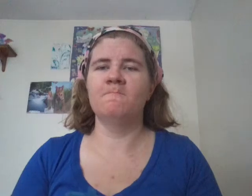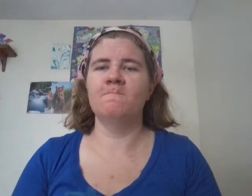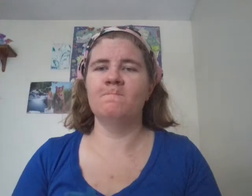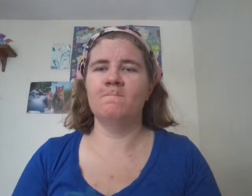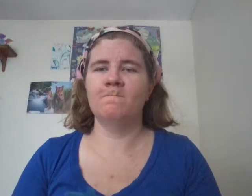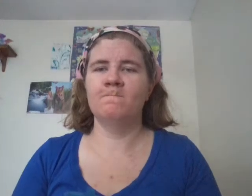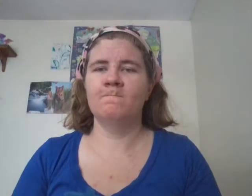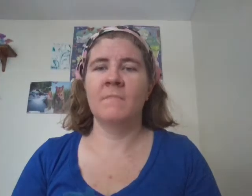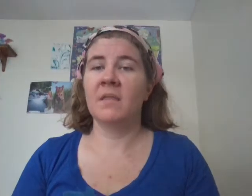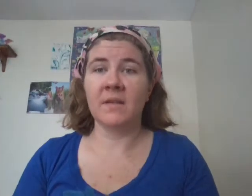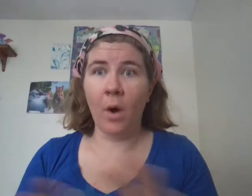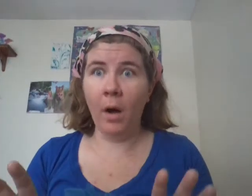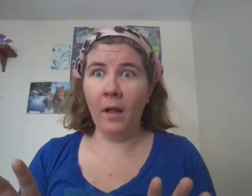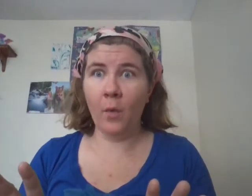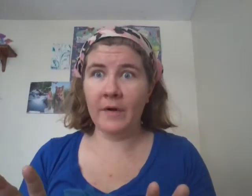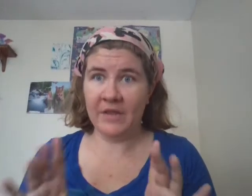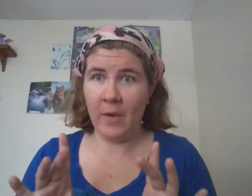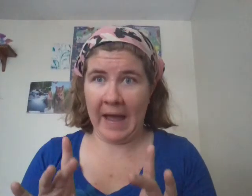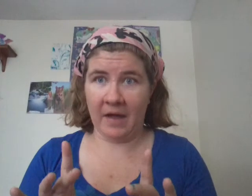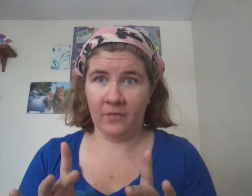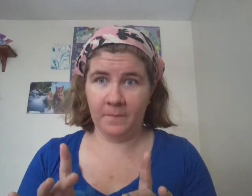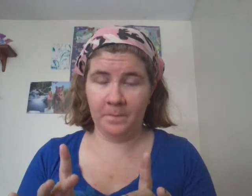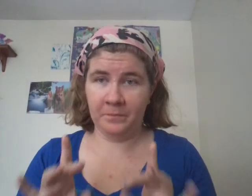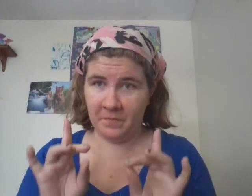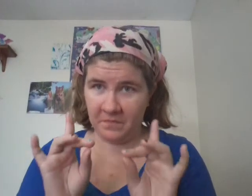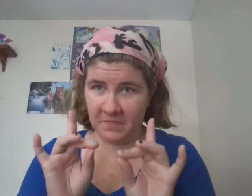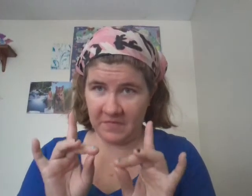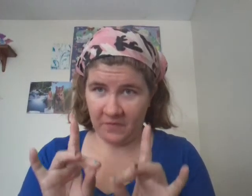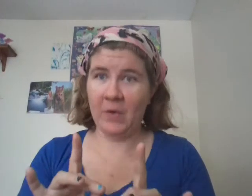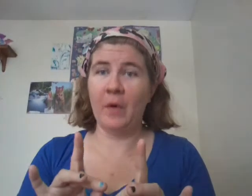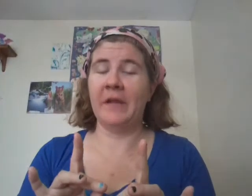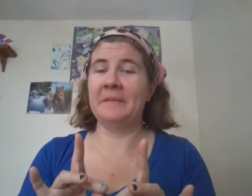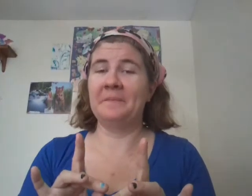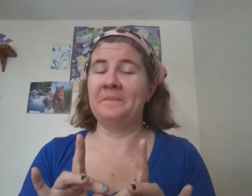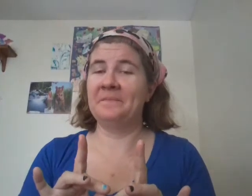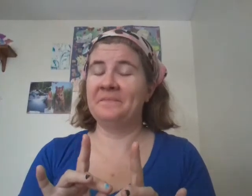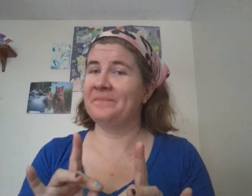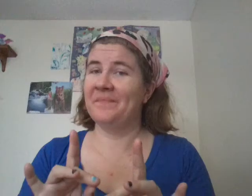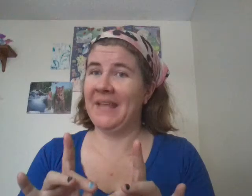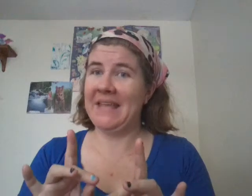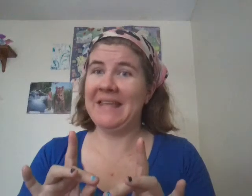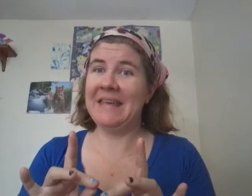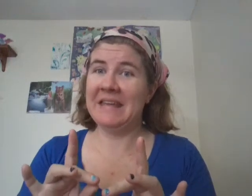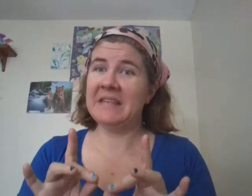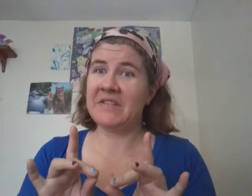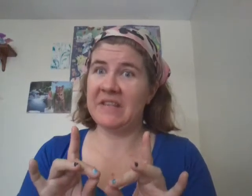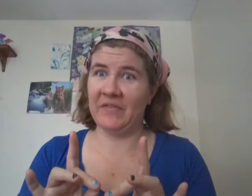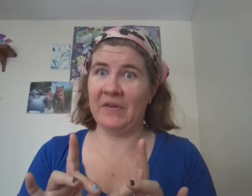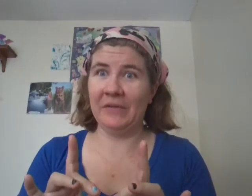that's all the warning you have. It's a fair warning. It's is difficult.